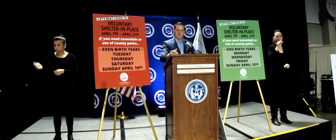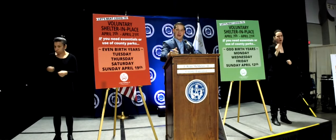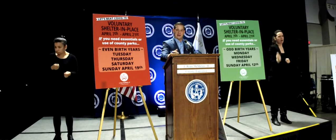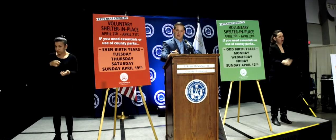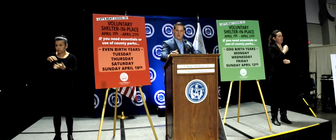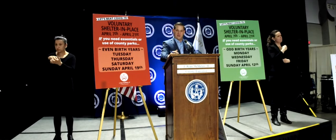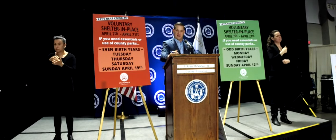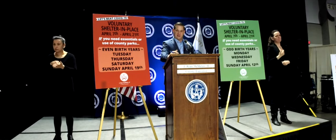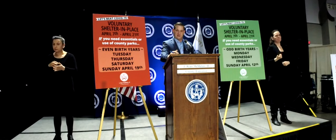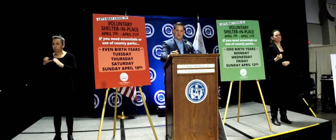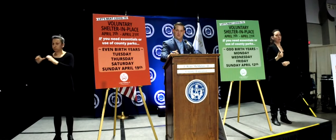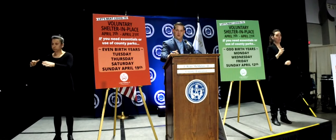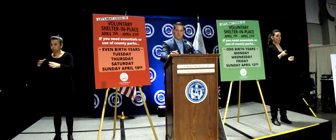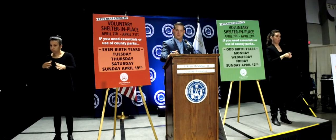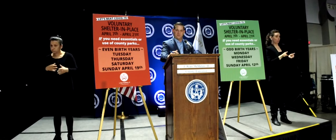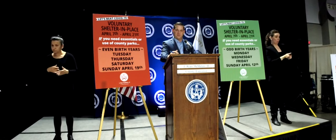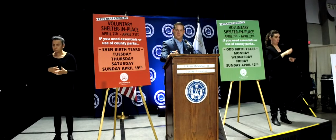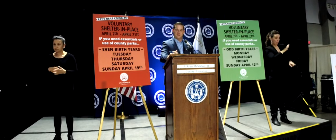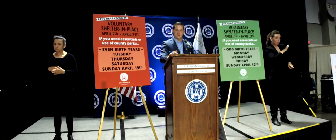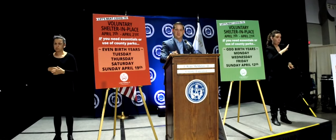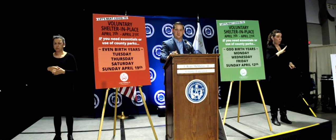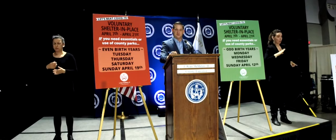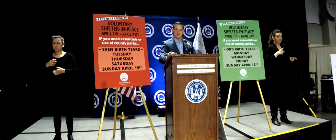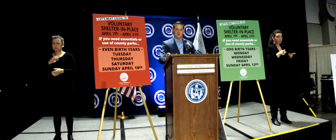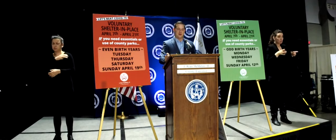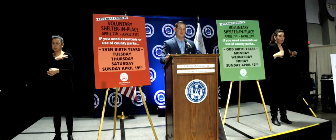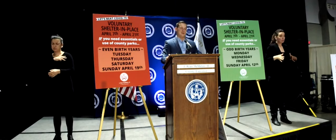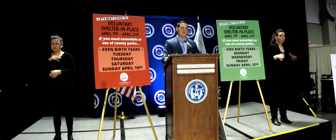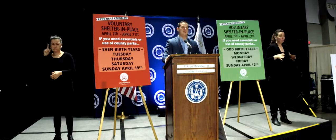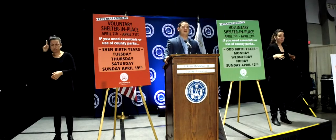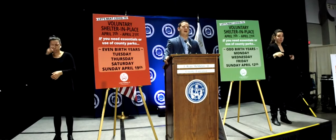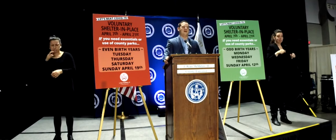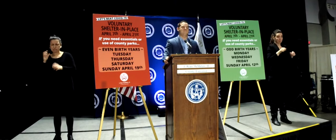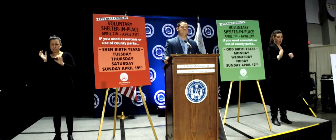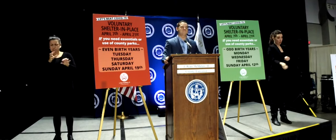the slack I would get from this decision. Okay,